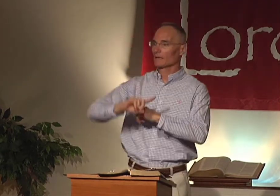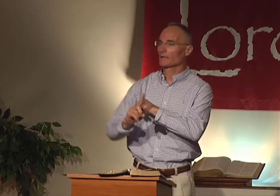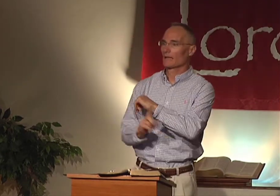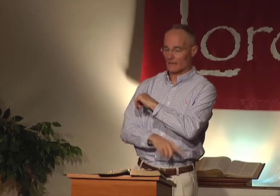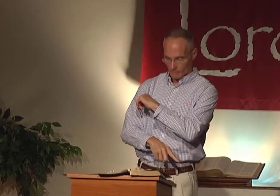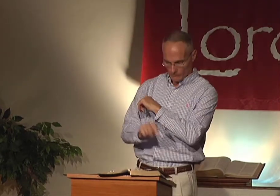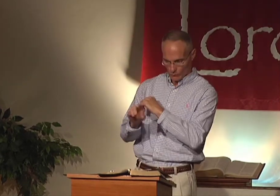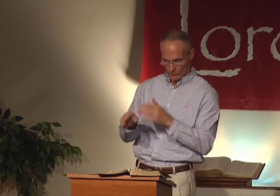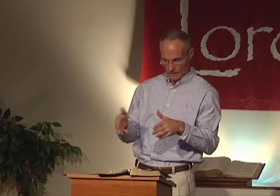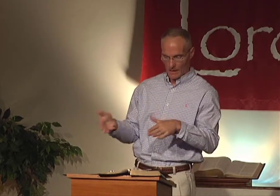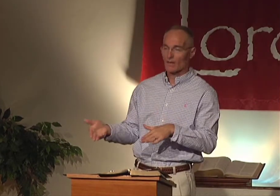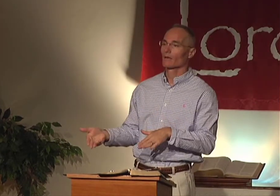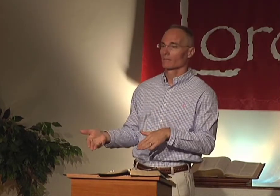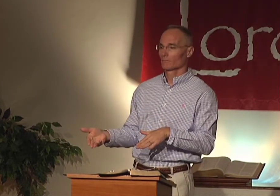like men condemned to die,